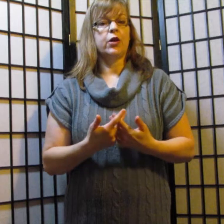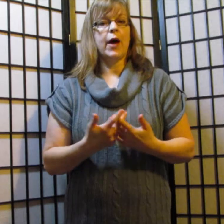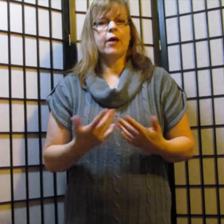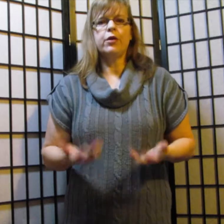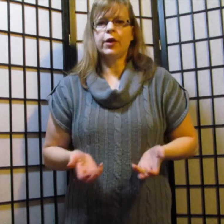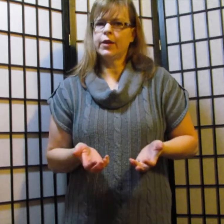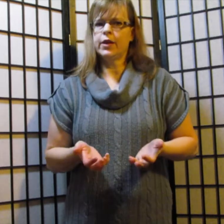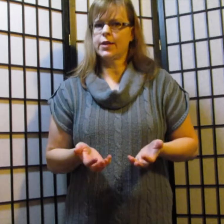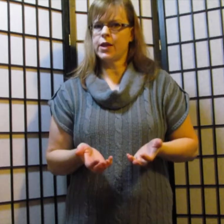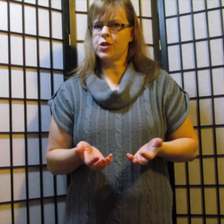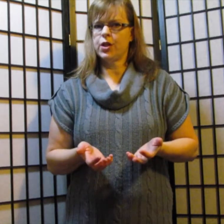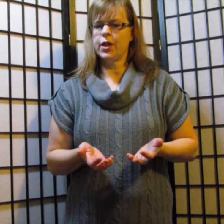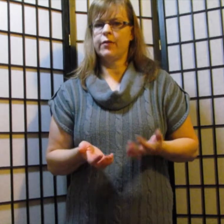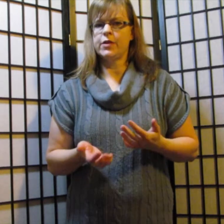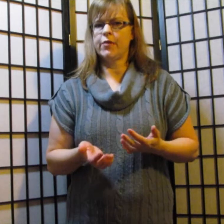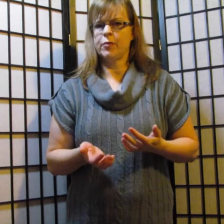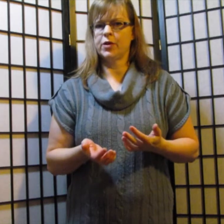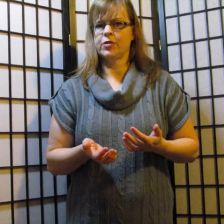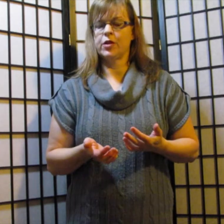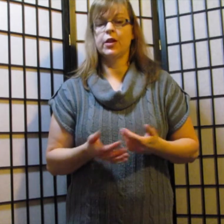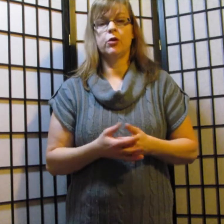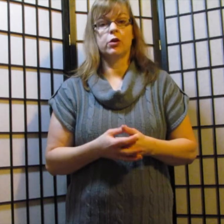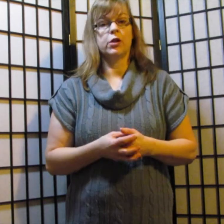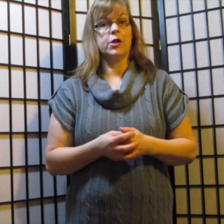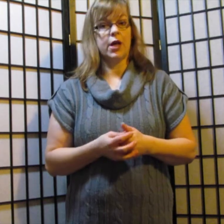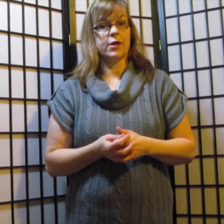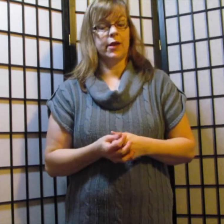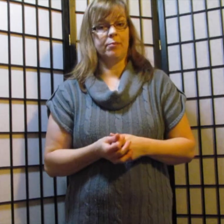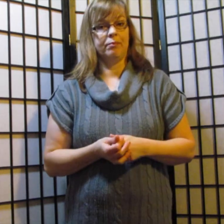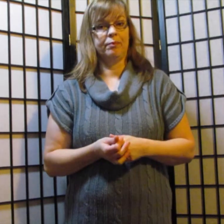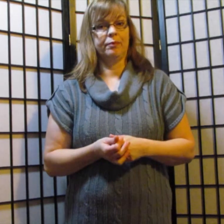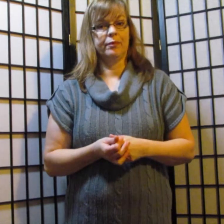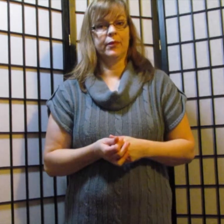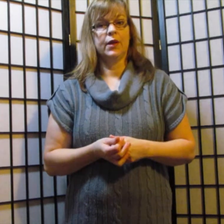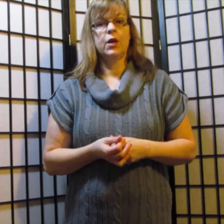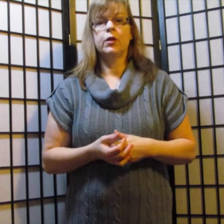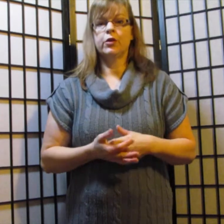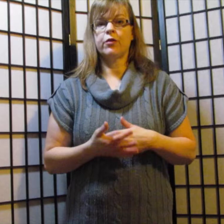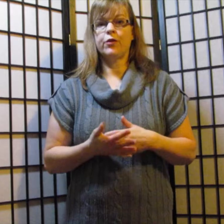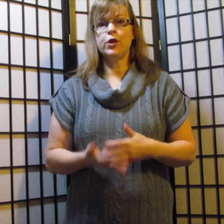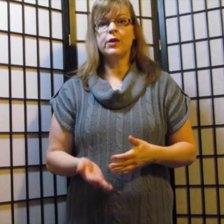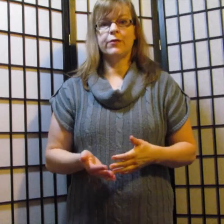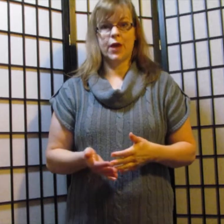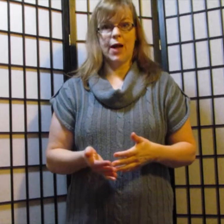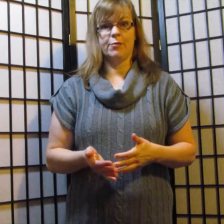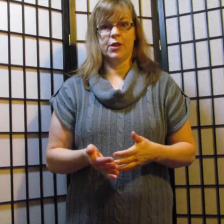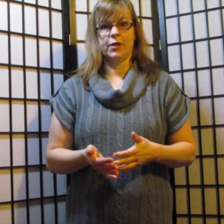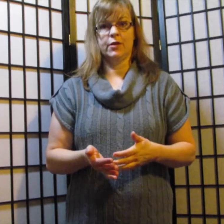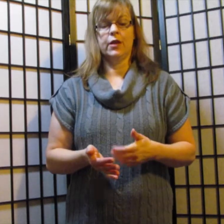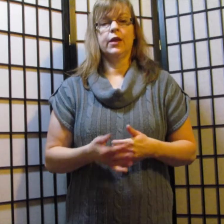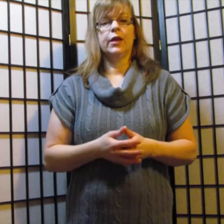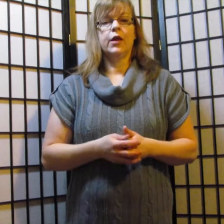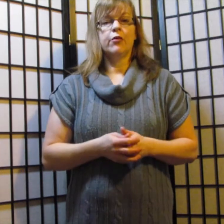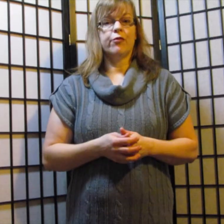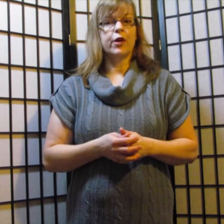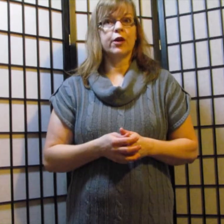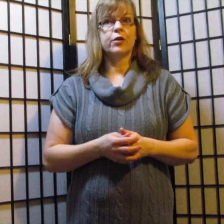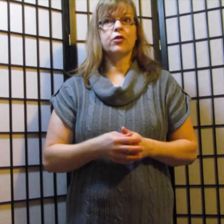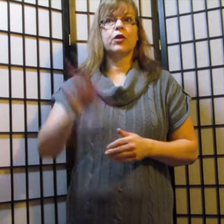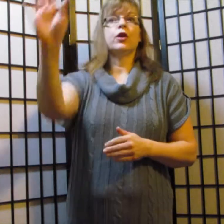how do you get the attention of a deaf person in order to talk to them? Well, there's a few different options. First, you